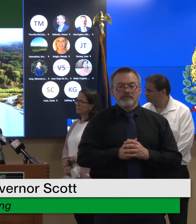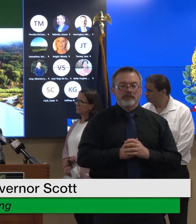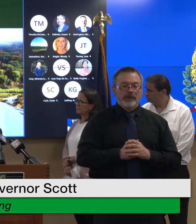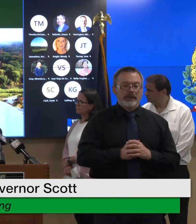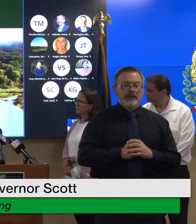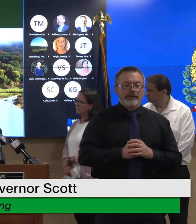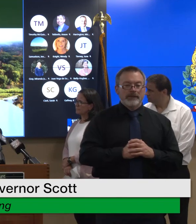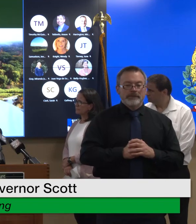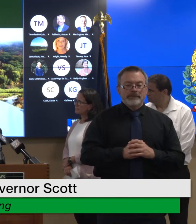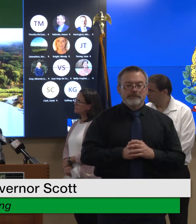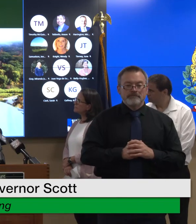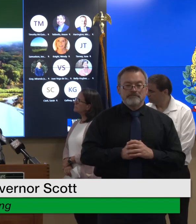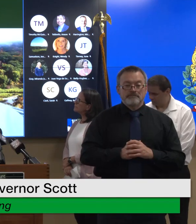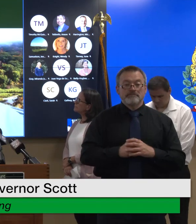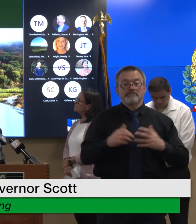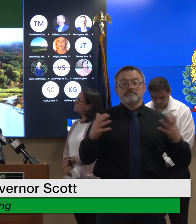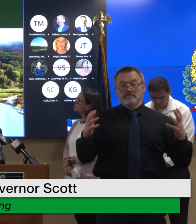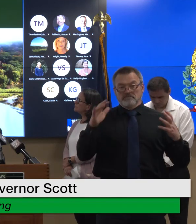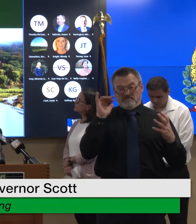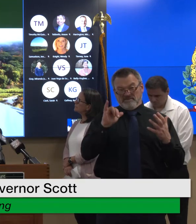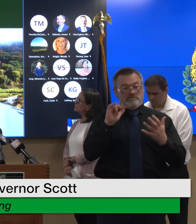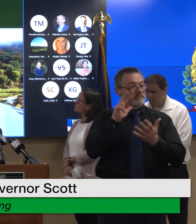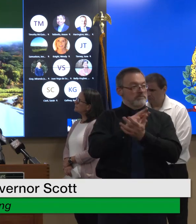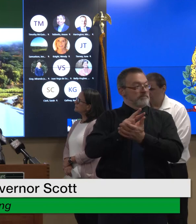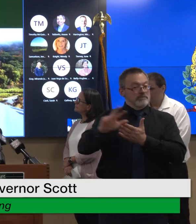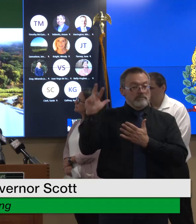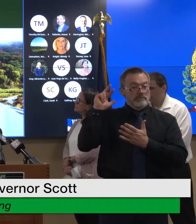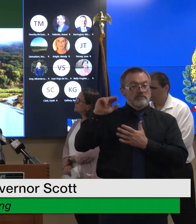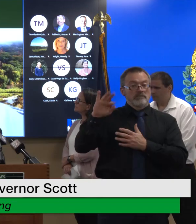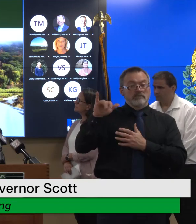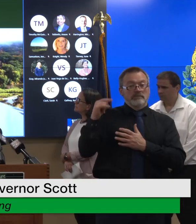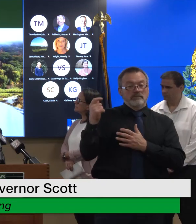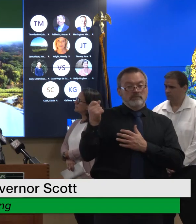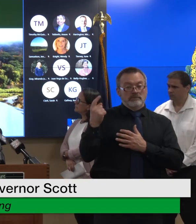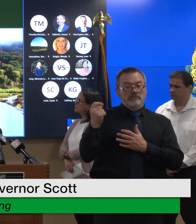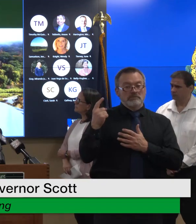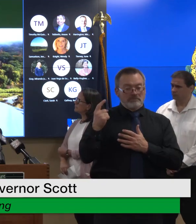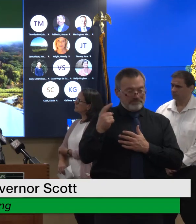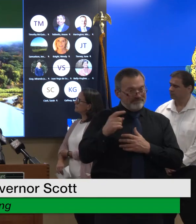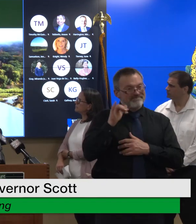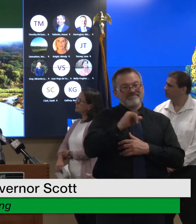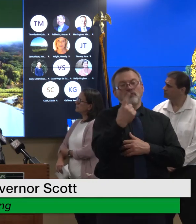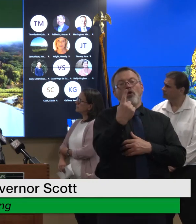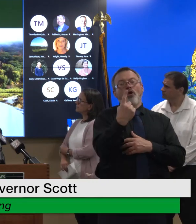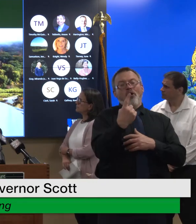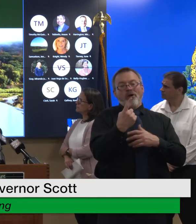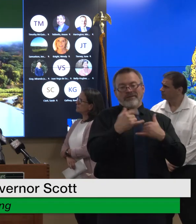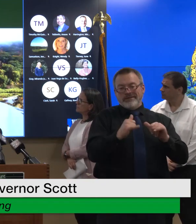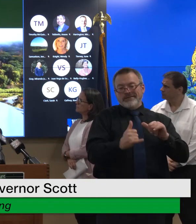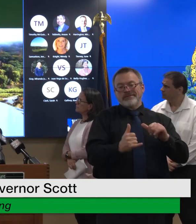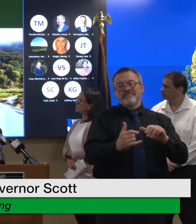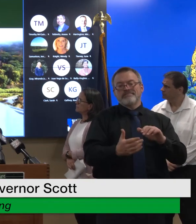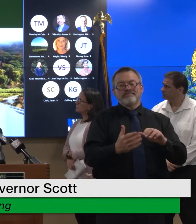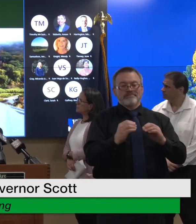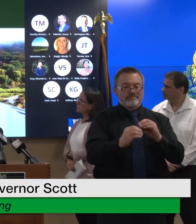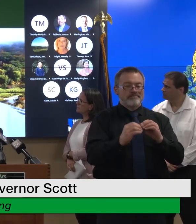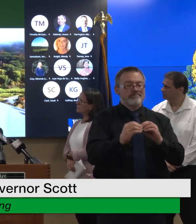From 3 weeks ago, one bridge is still damaged, and that is the one at Route 5 in